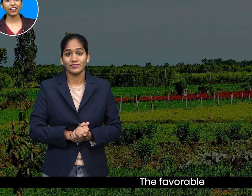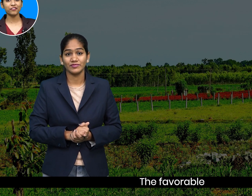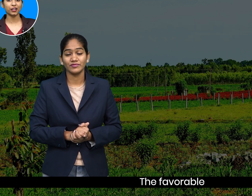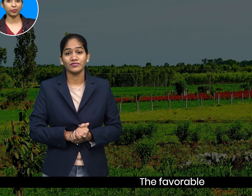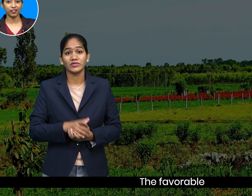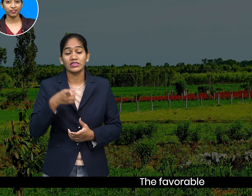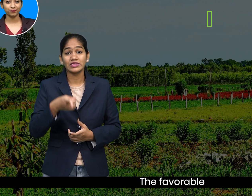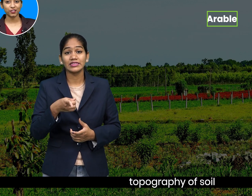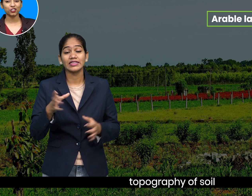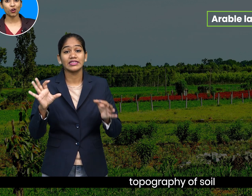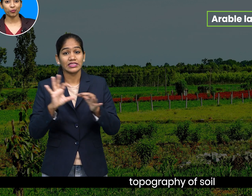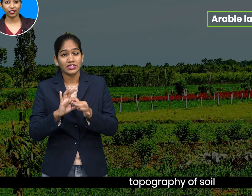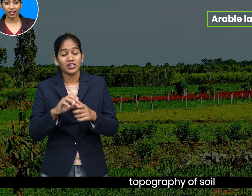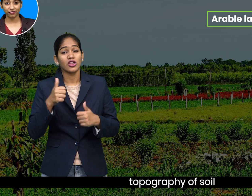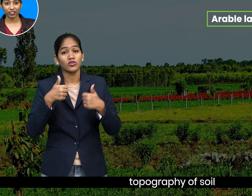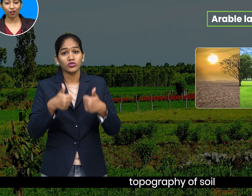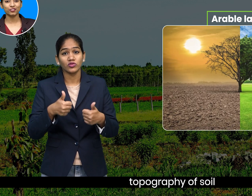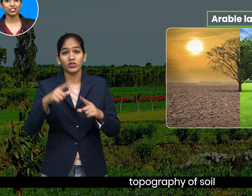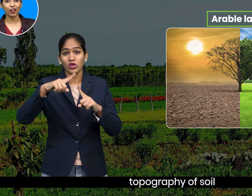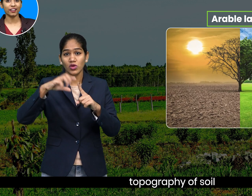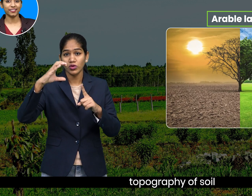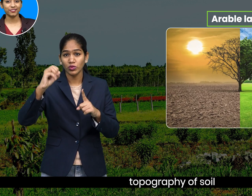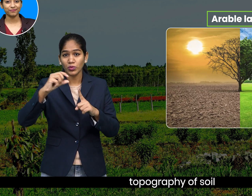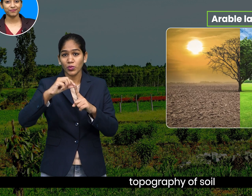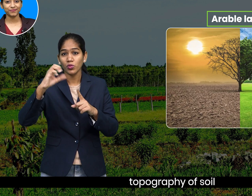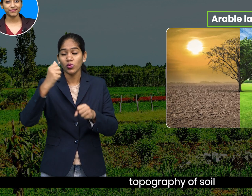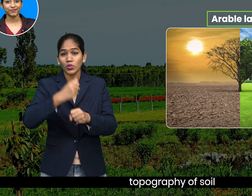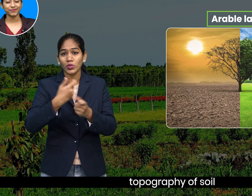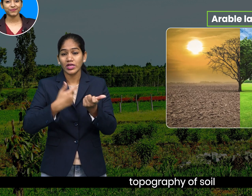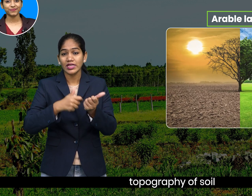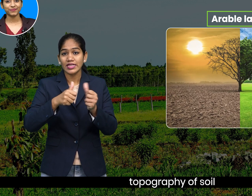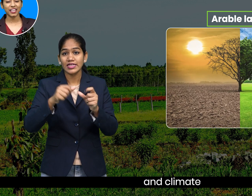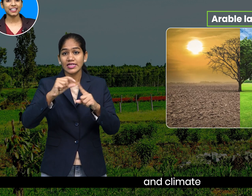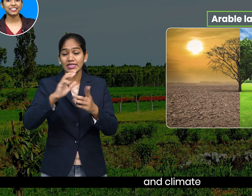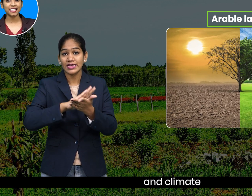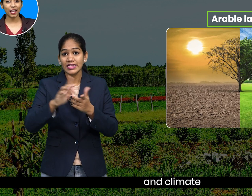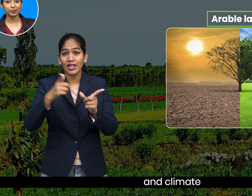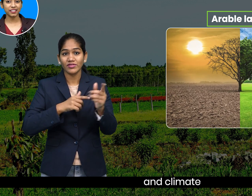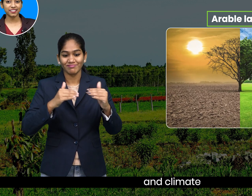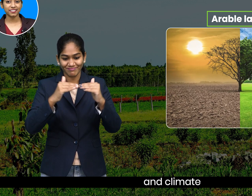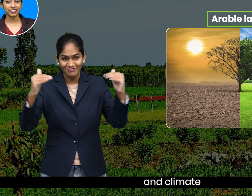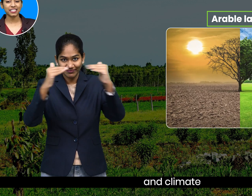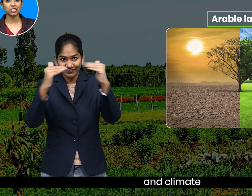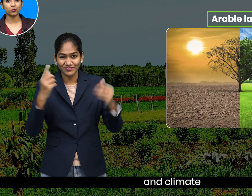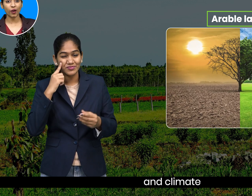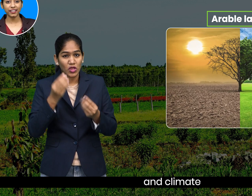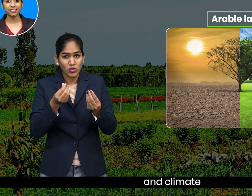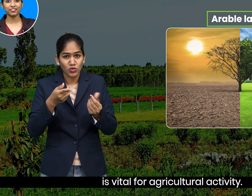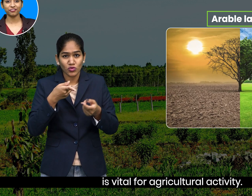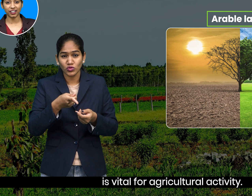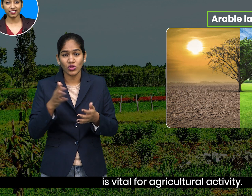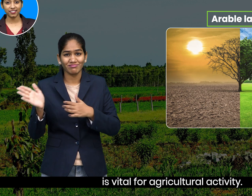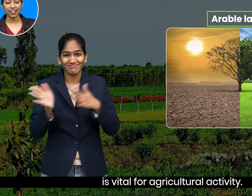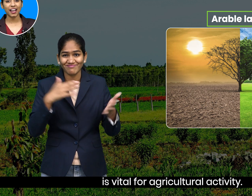The favorable topography of soil and climate is